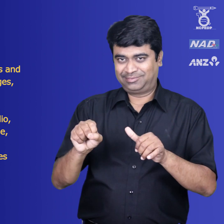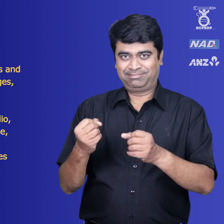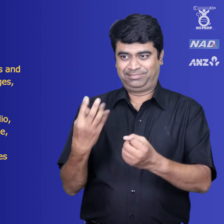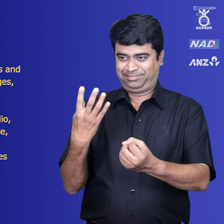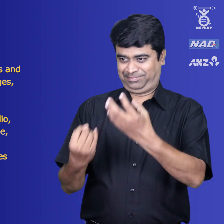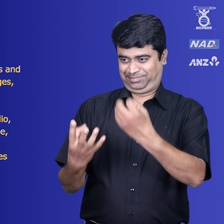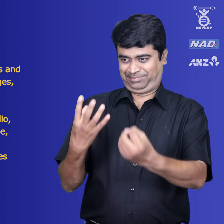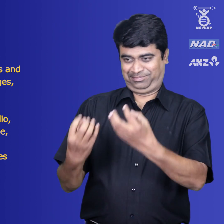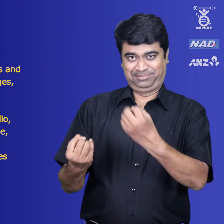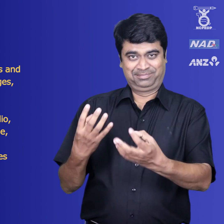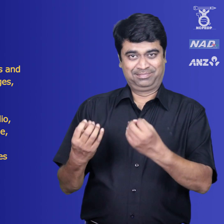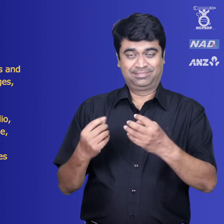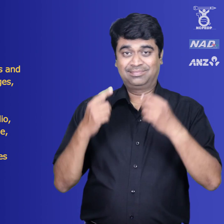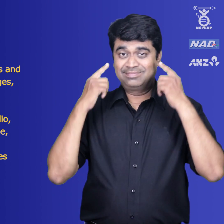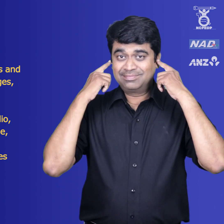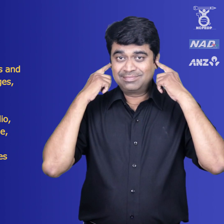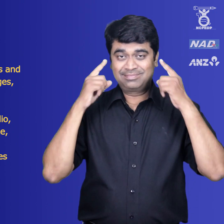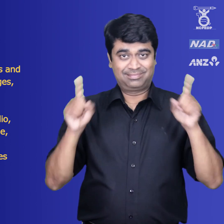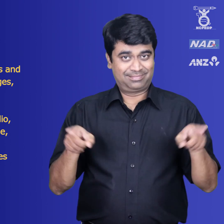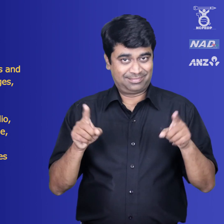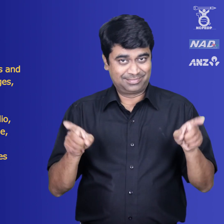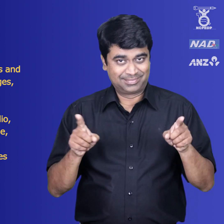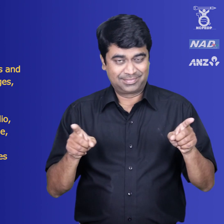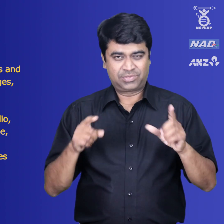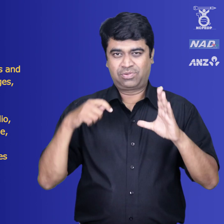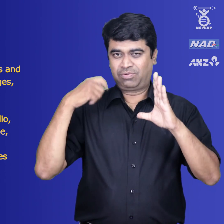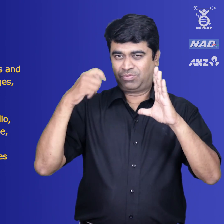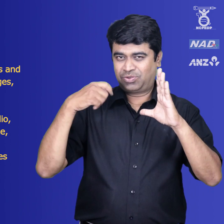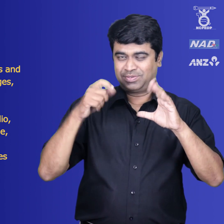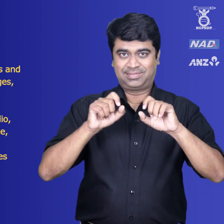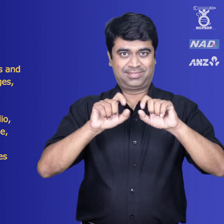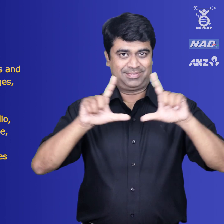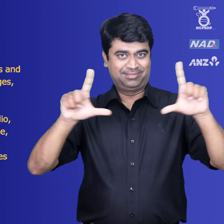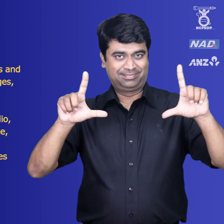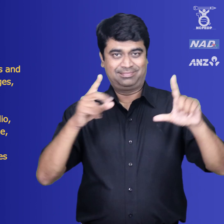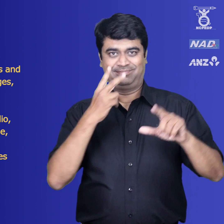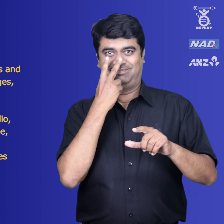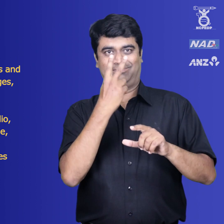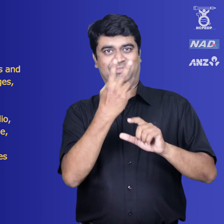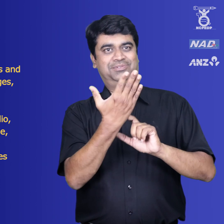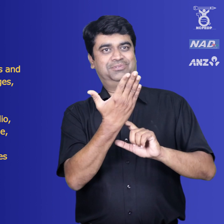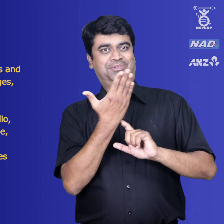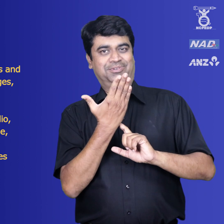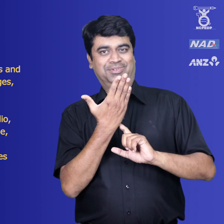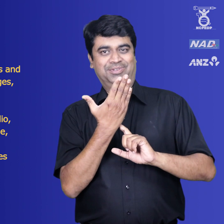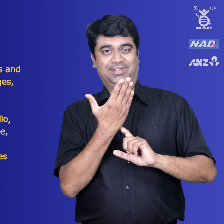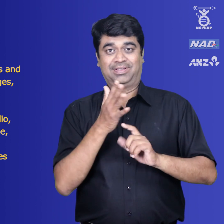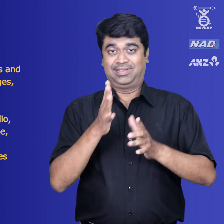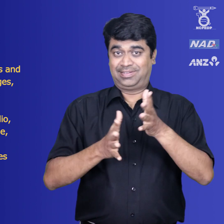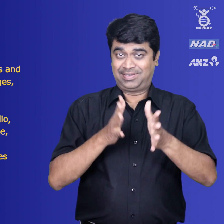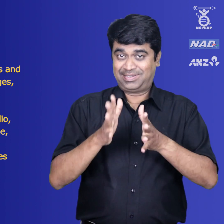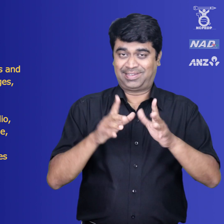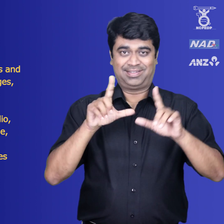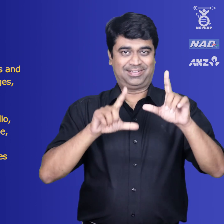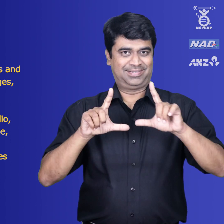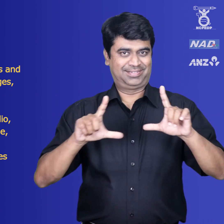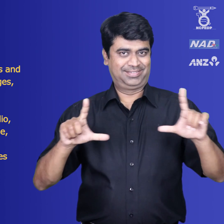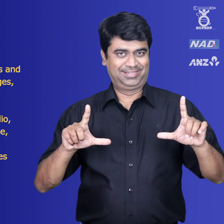print, accessible multimedia, written, audio, video, visual